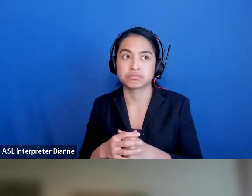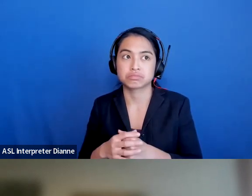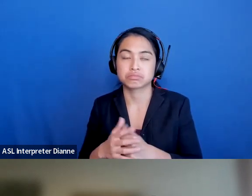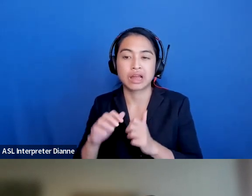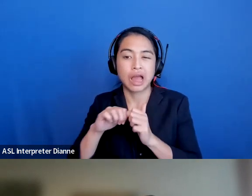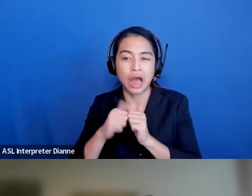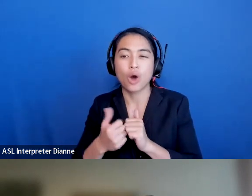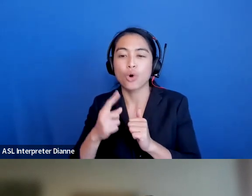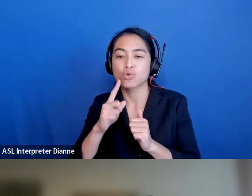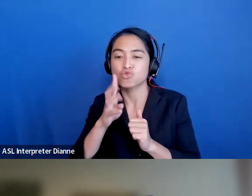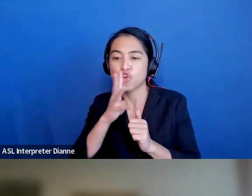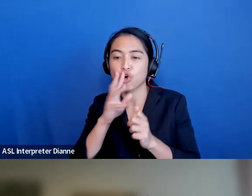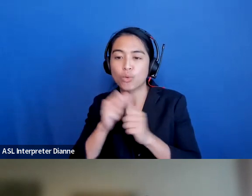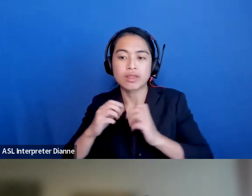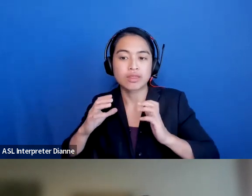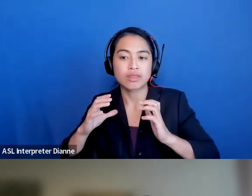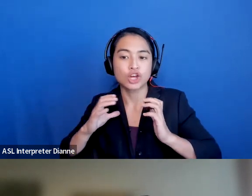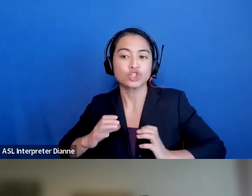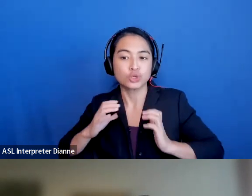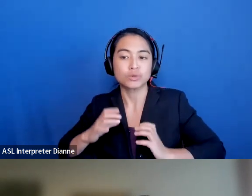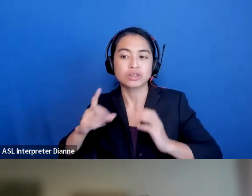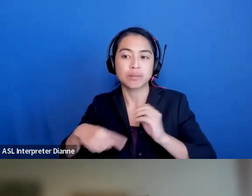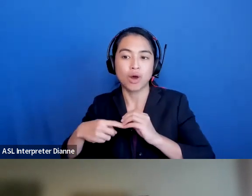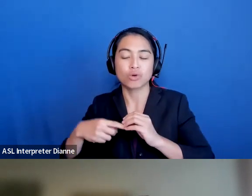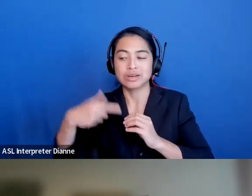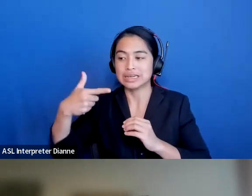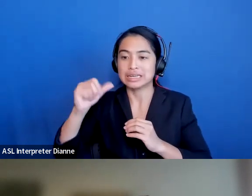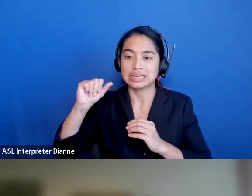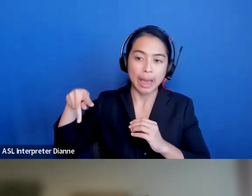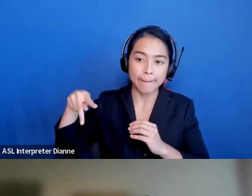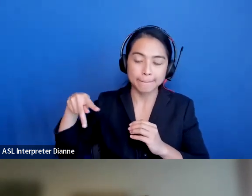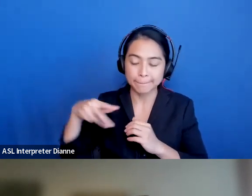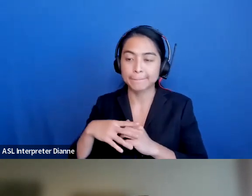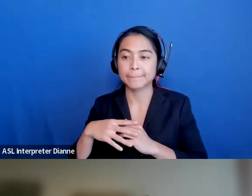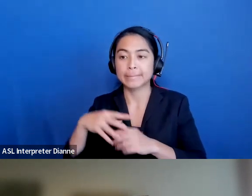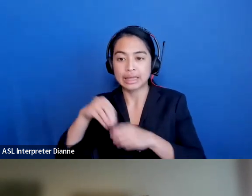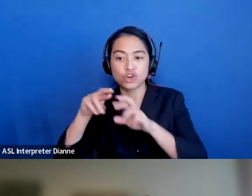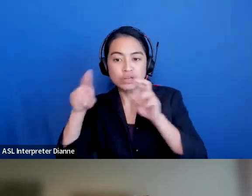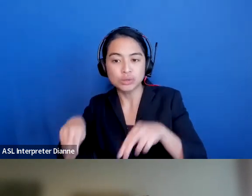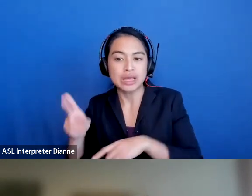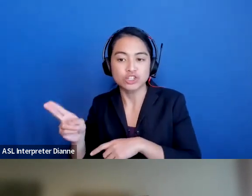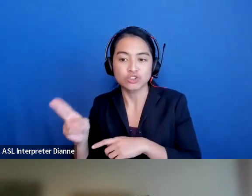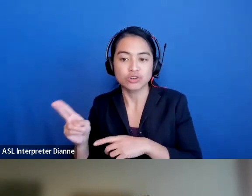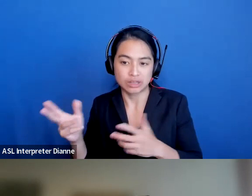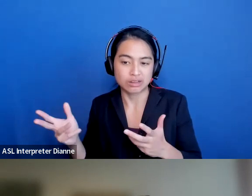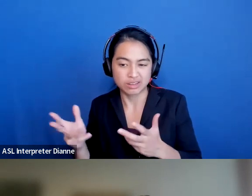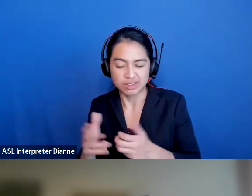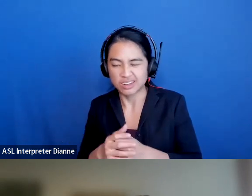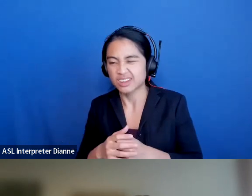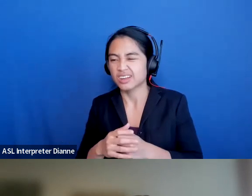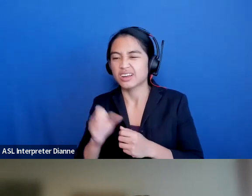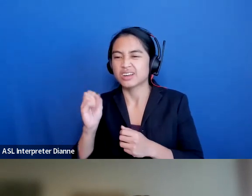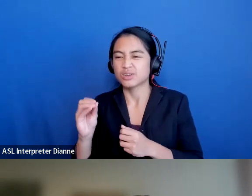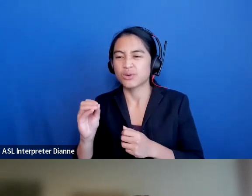how to talk with consumers about gaps in their resume history. And so